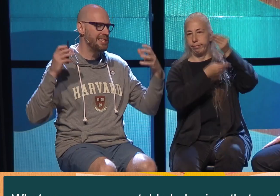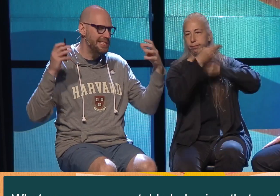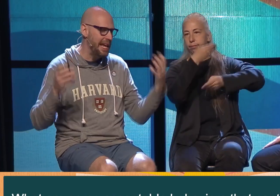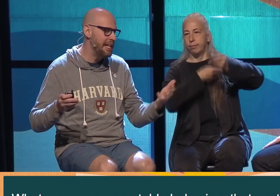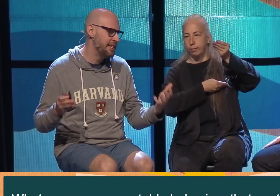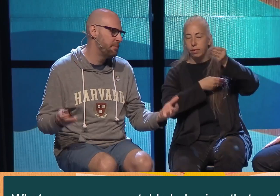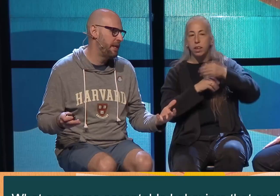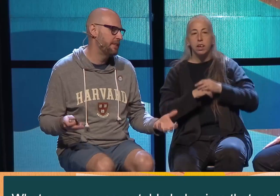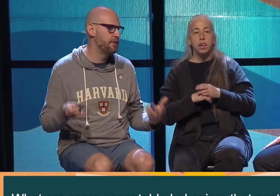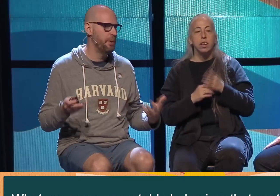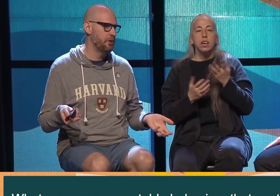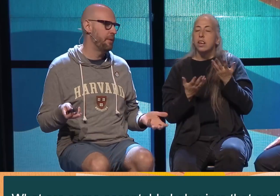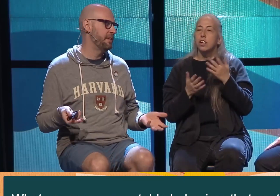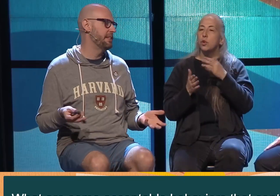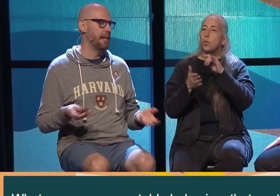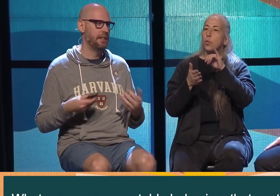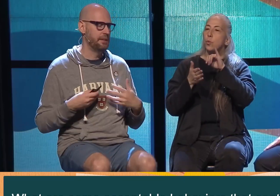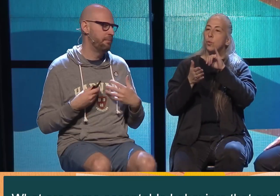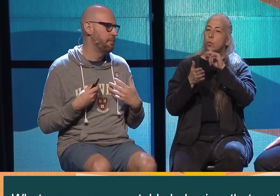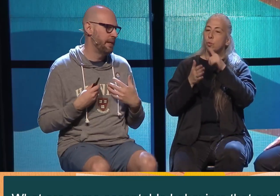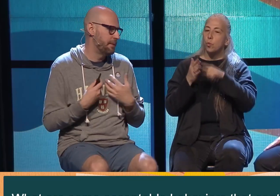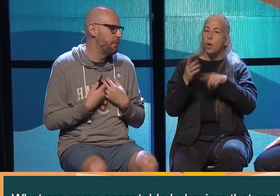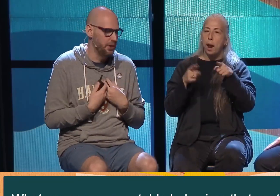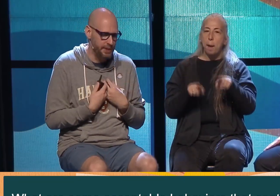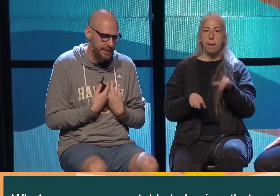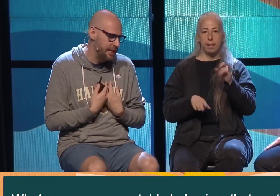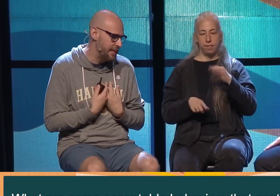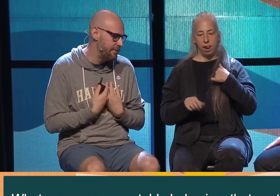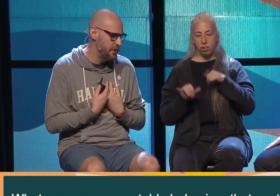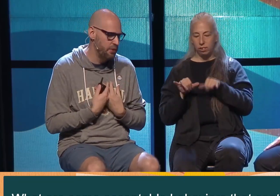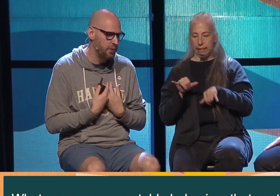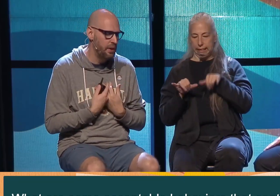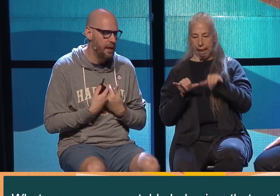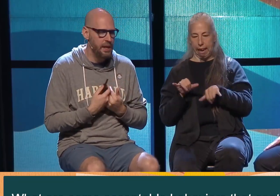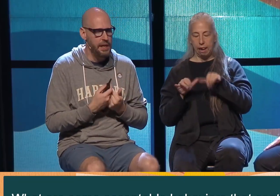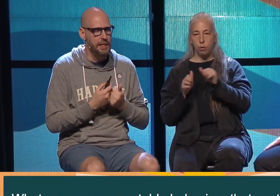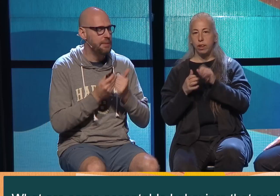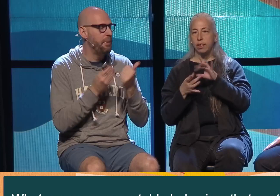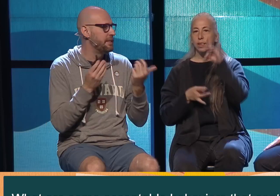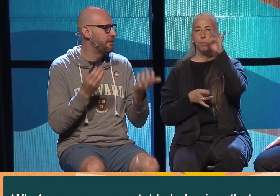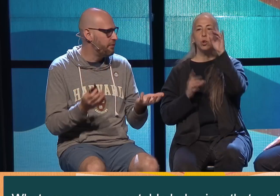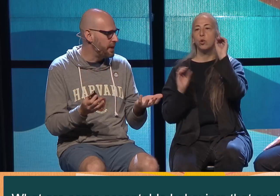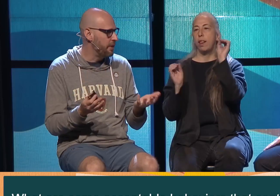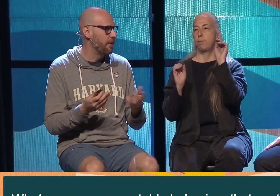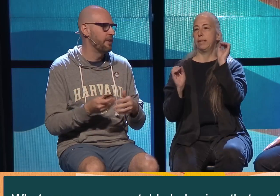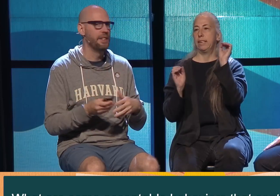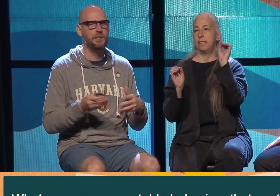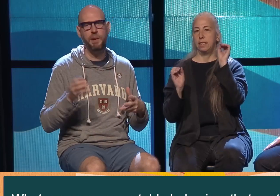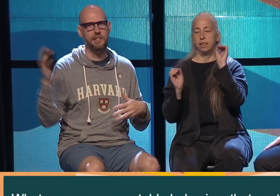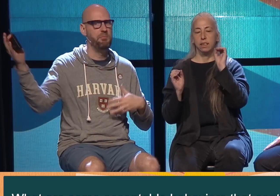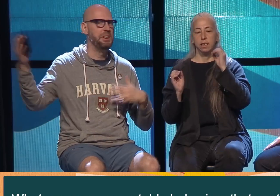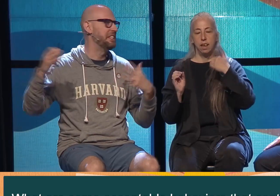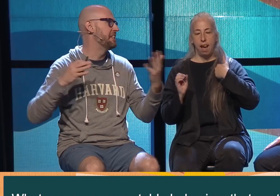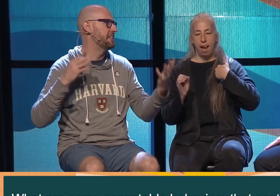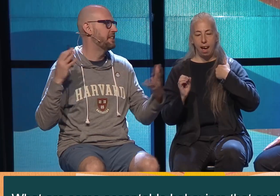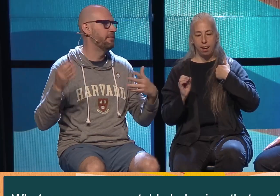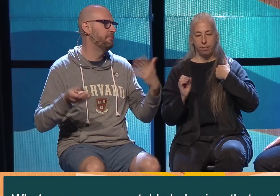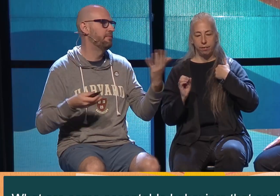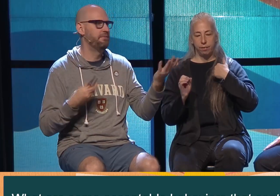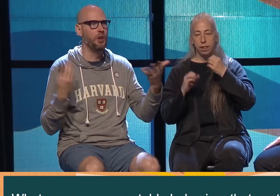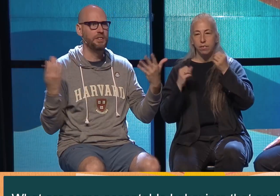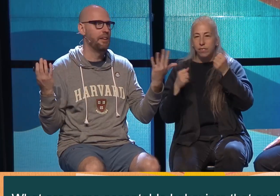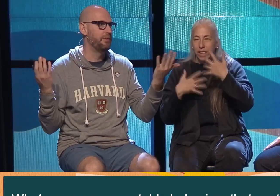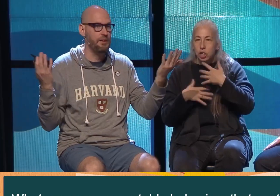If we just stay in a space of spiritual emptiness as a person, as an individual, in a space of fear or in a space of busyness